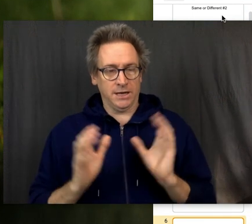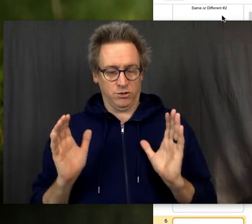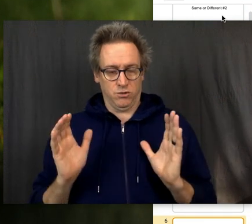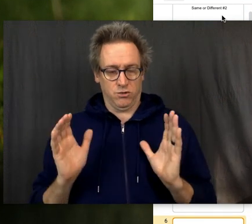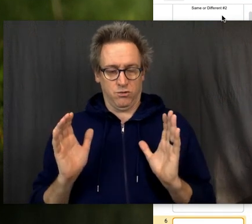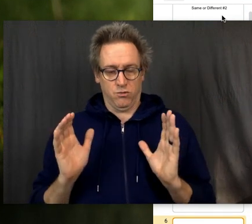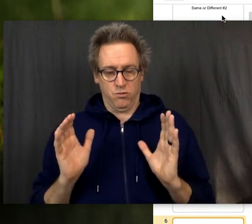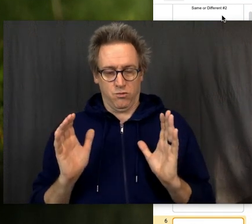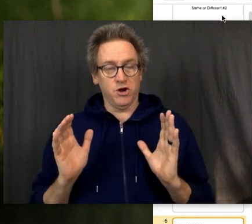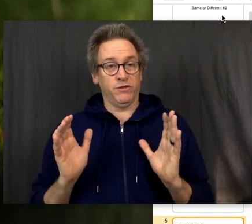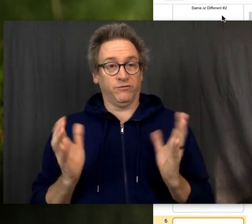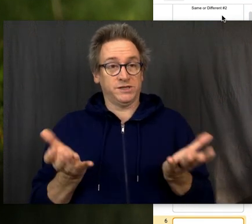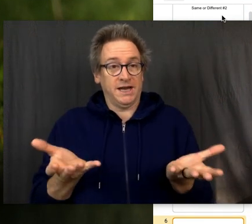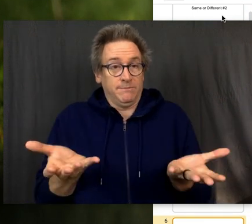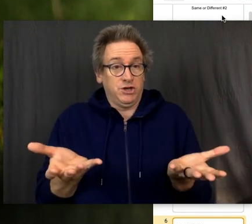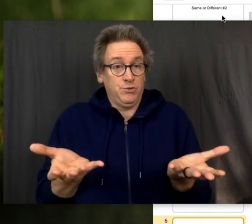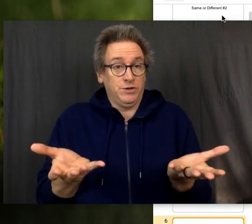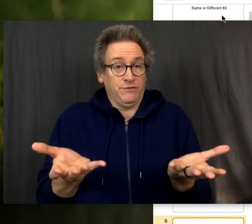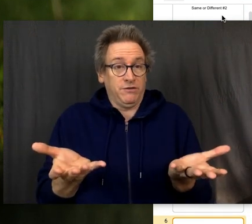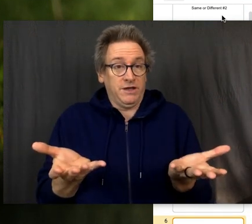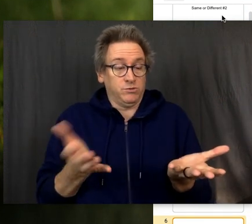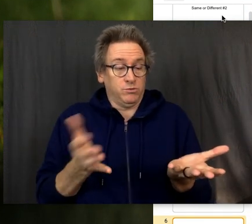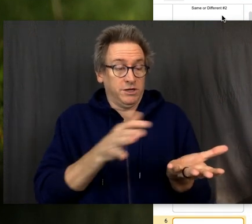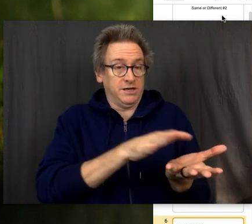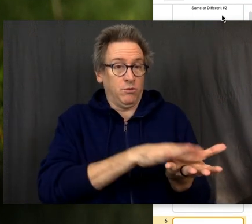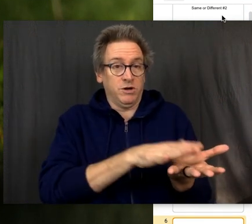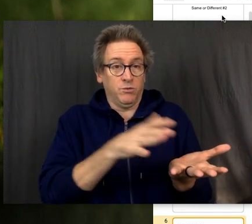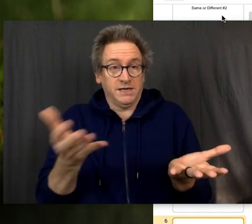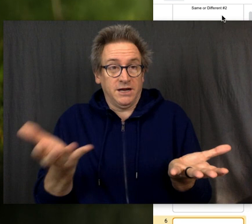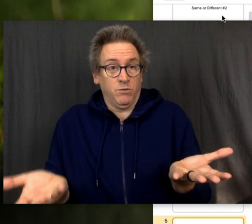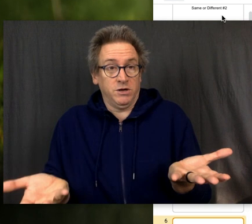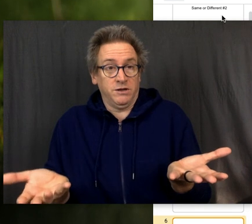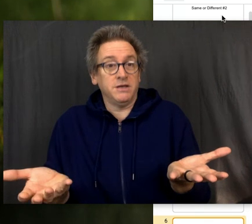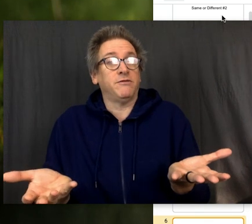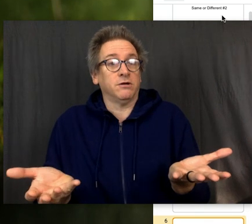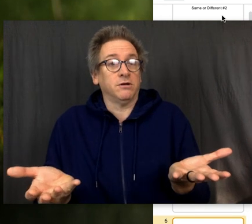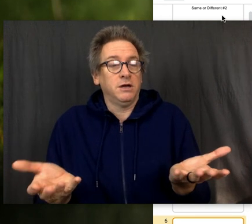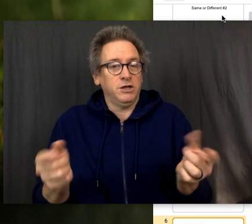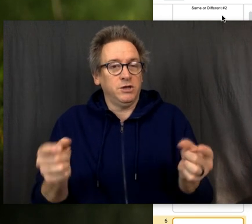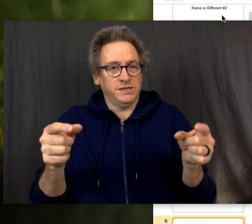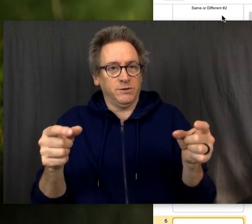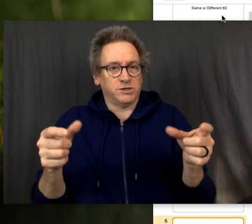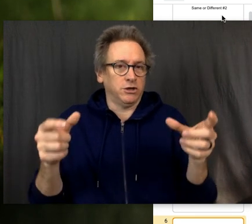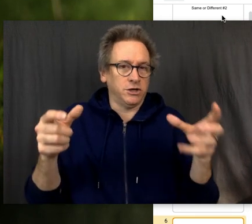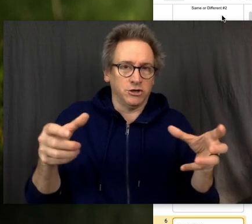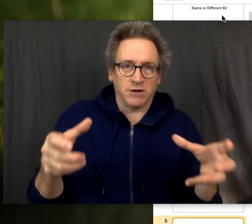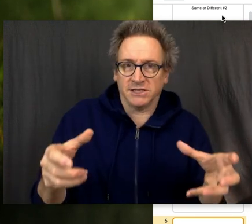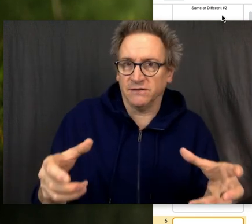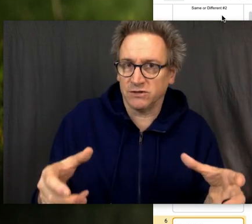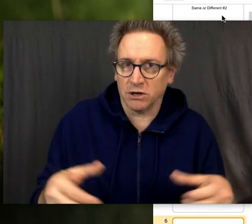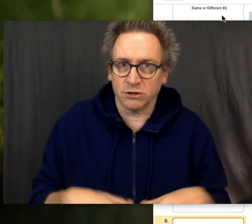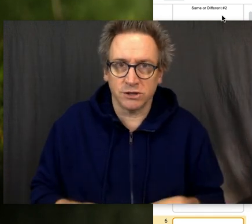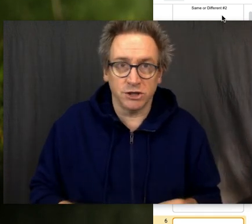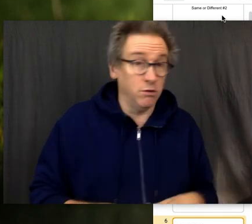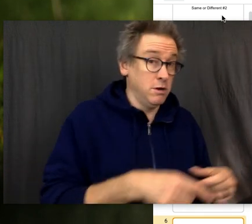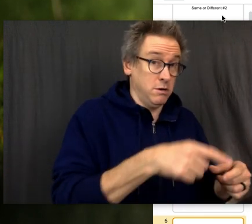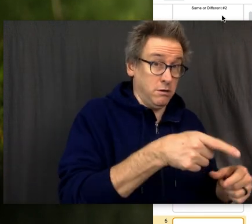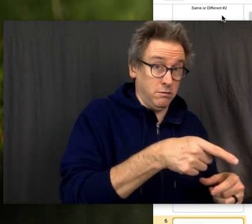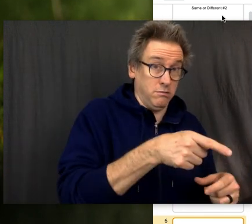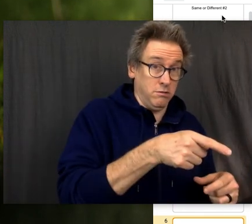And we know that if we're setting up two different things, we're going to set one to one side and one to the other using what's called contrastive structure.